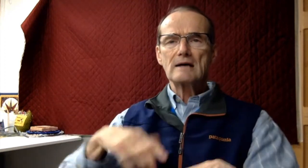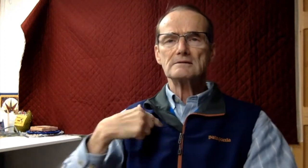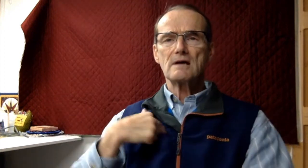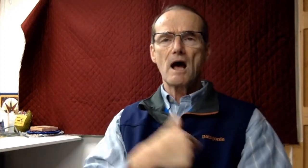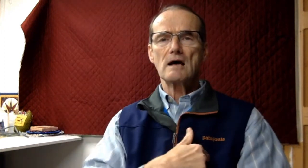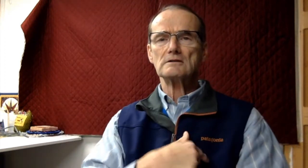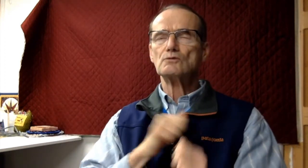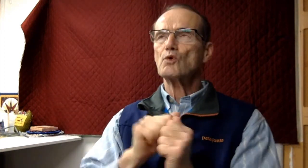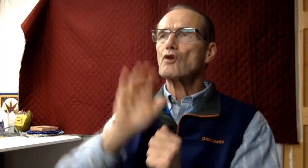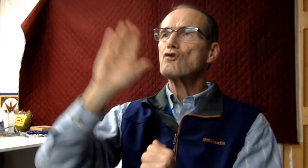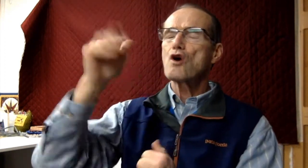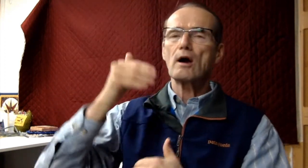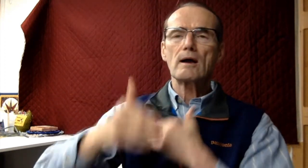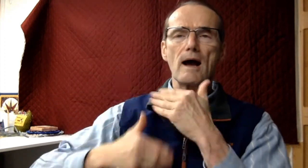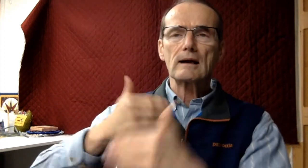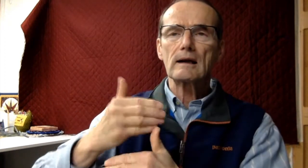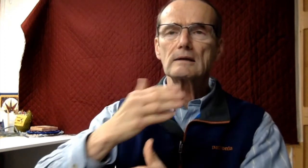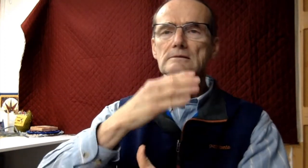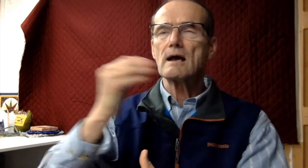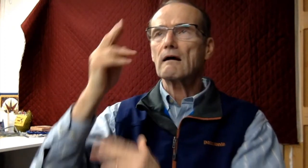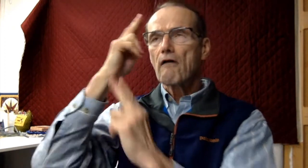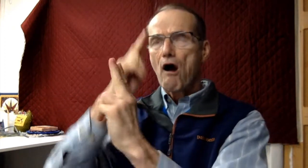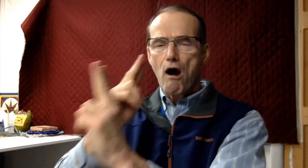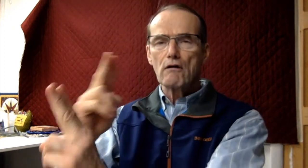upon the face of your anointed.